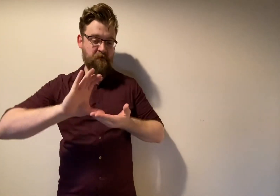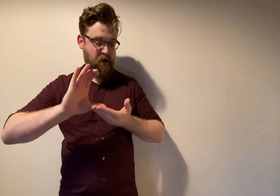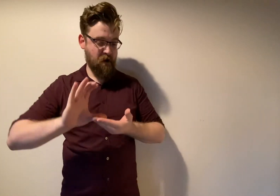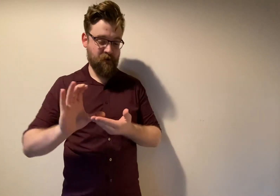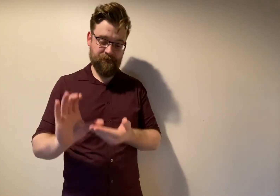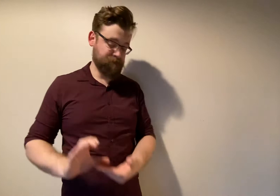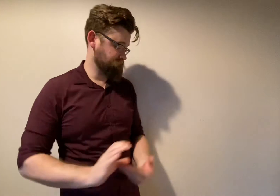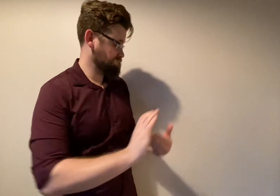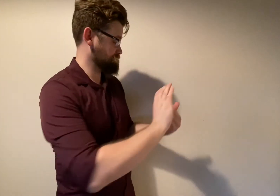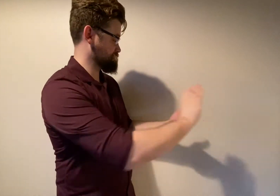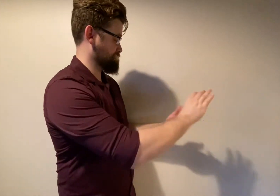and became well off again.